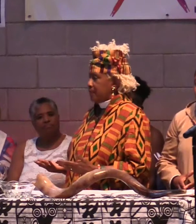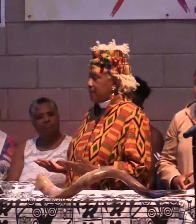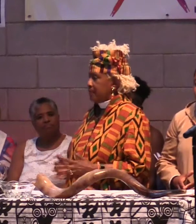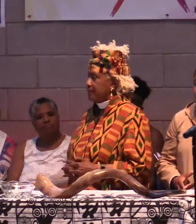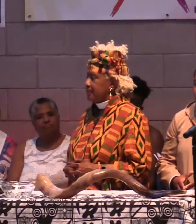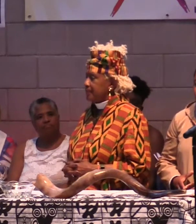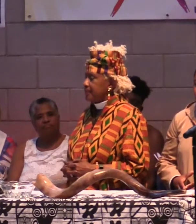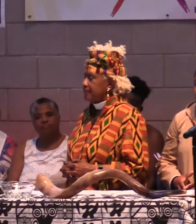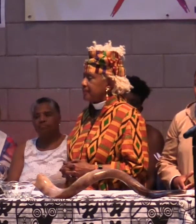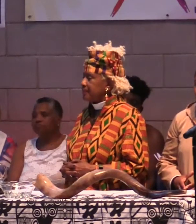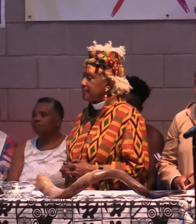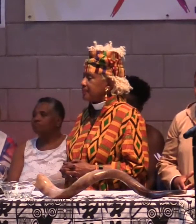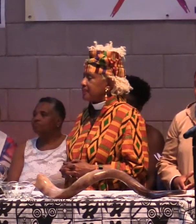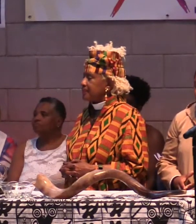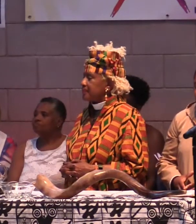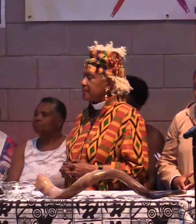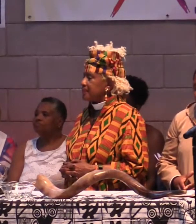drum.